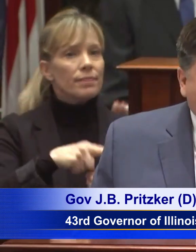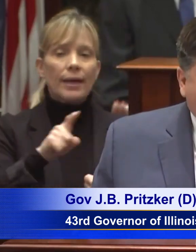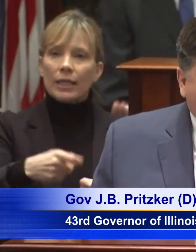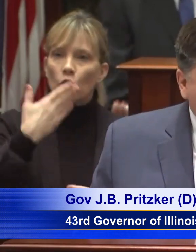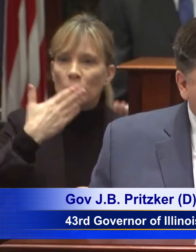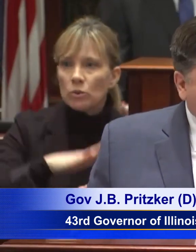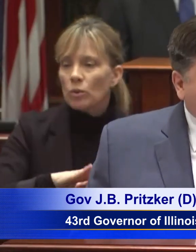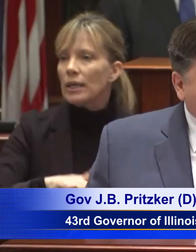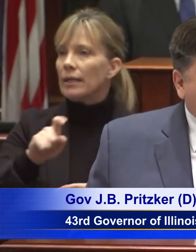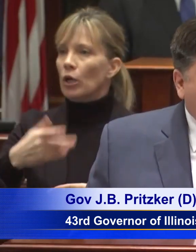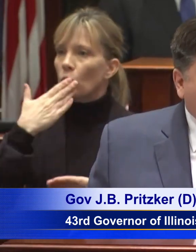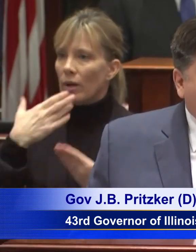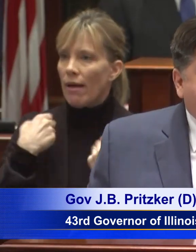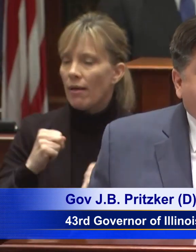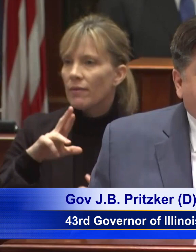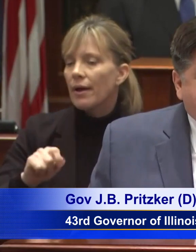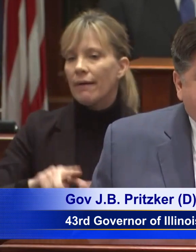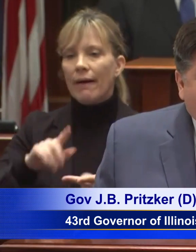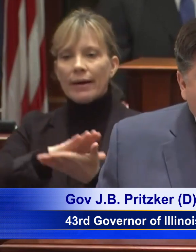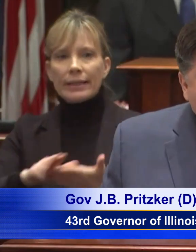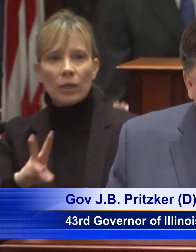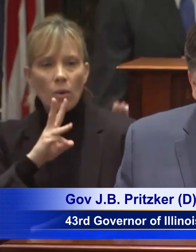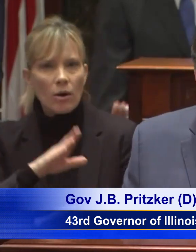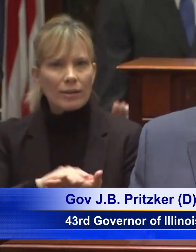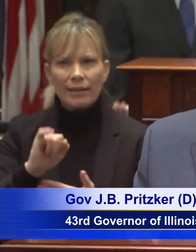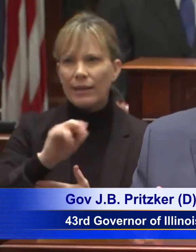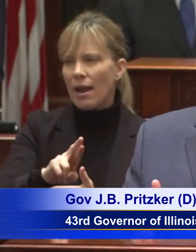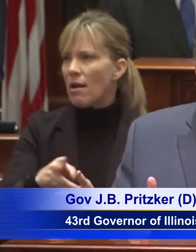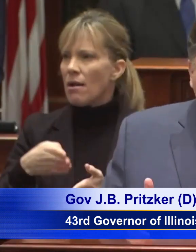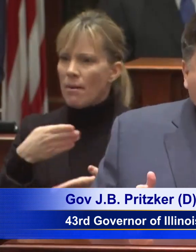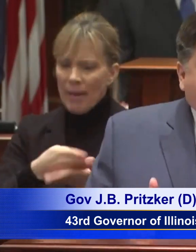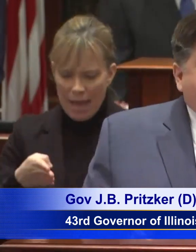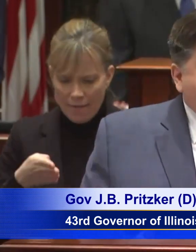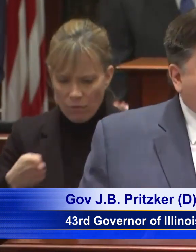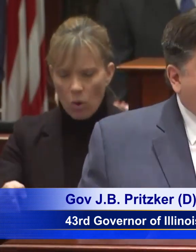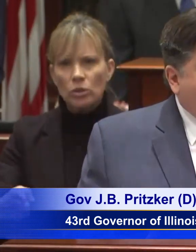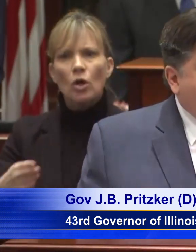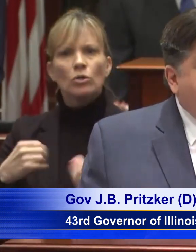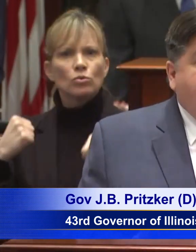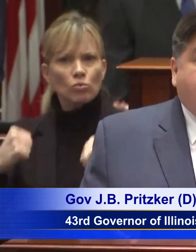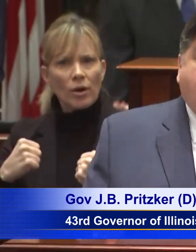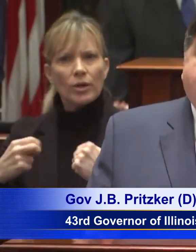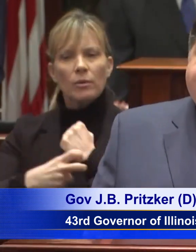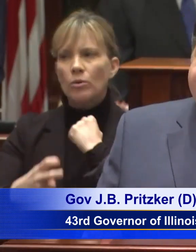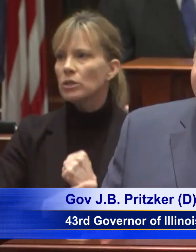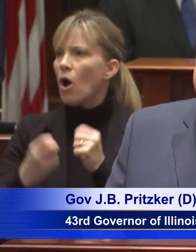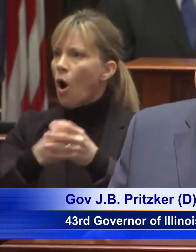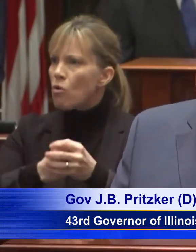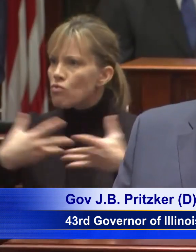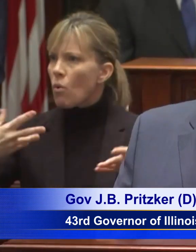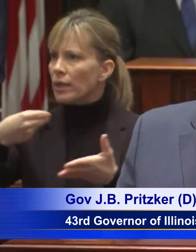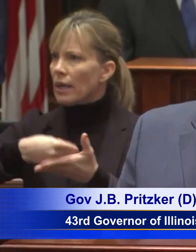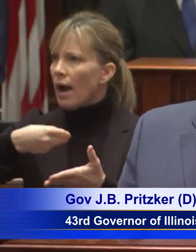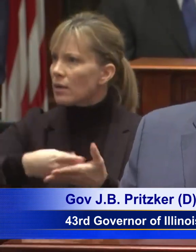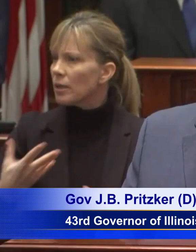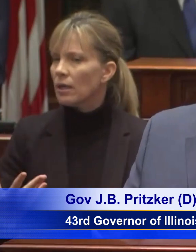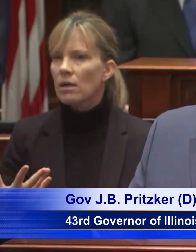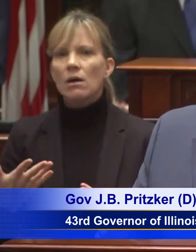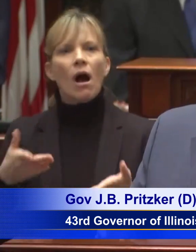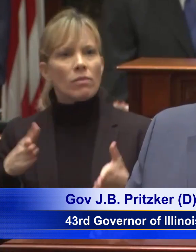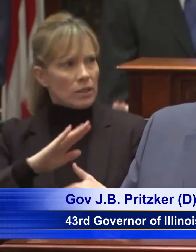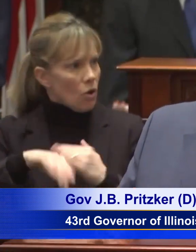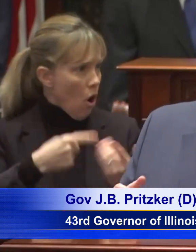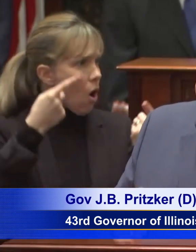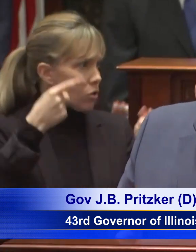schools and health care, clean water and clean air, paved roads and sturdy bridges, a growing economy. Let's